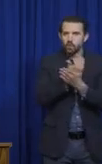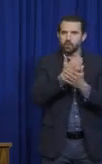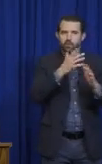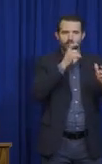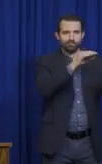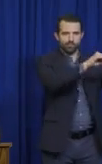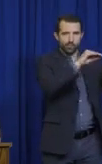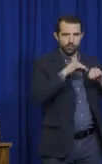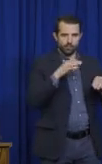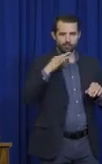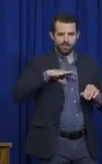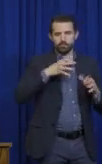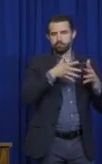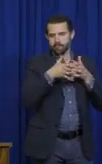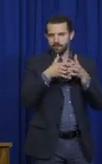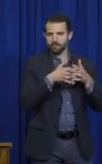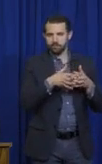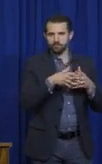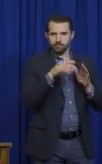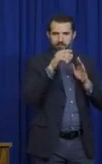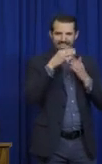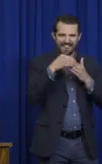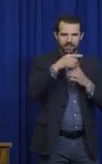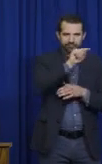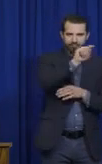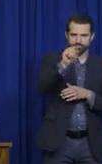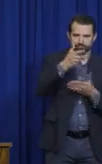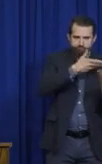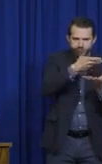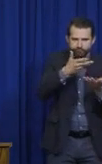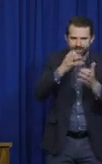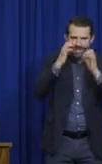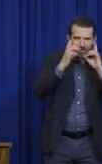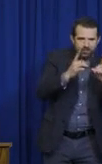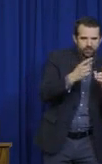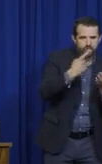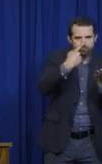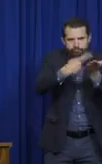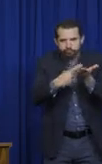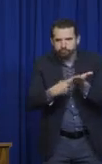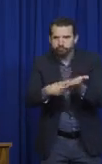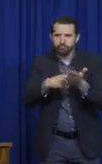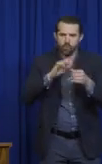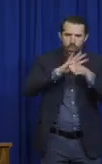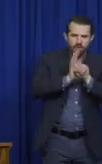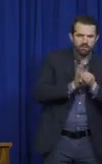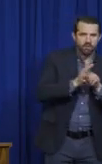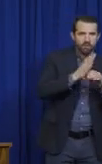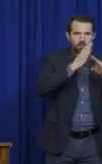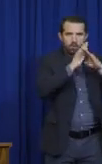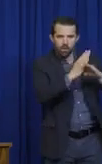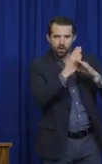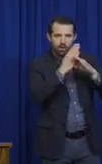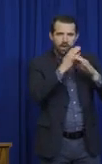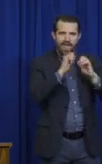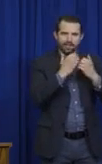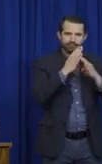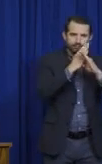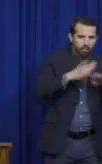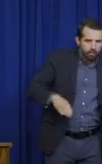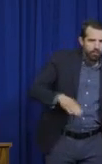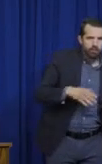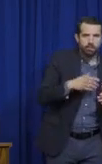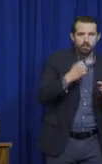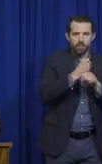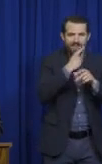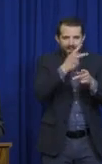and brief them on the coronavirus situation, try to work with them to remove roadblocks to access for care for the members